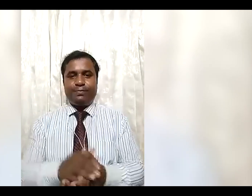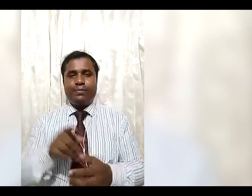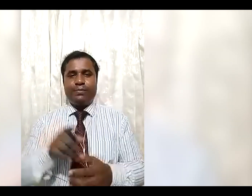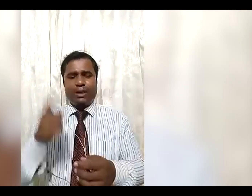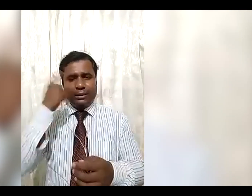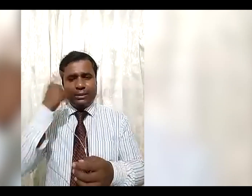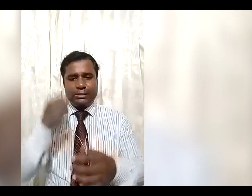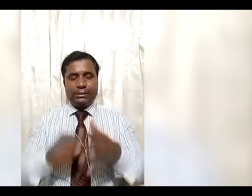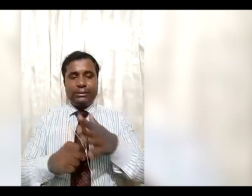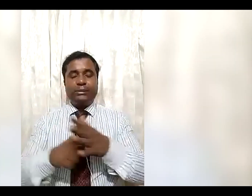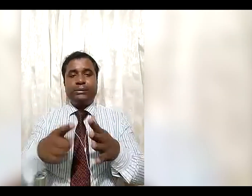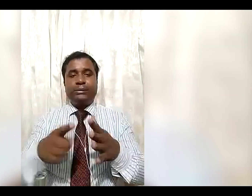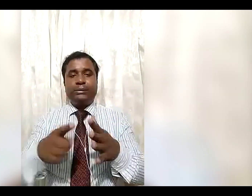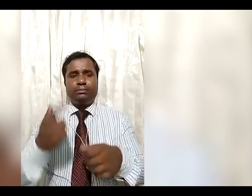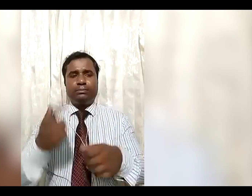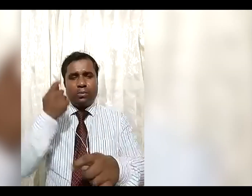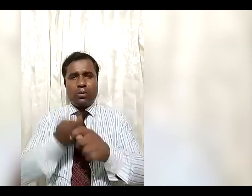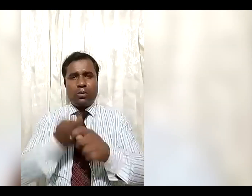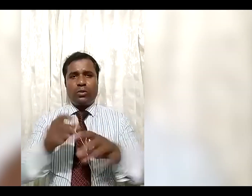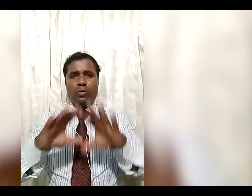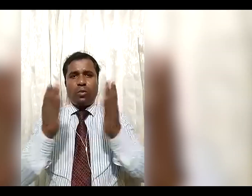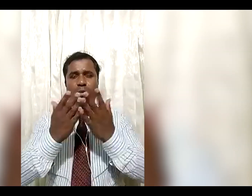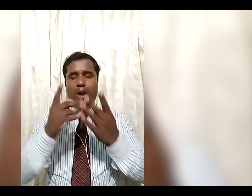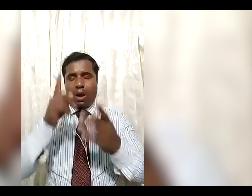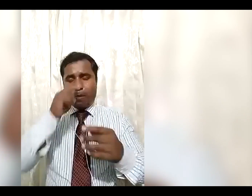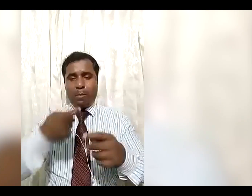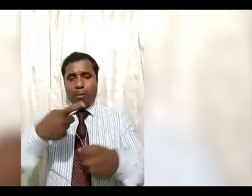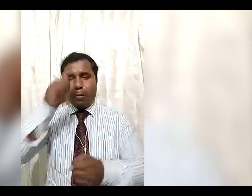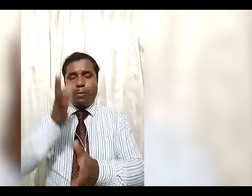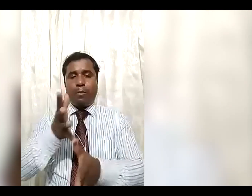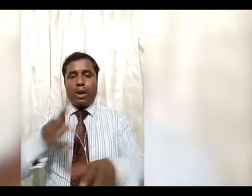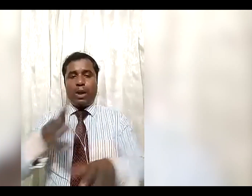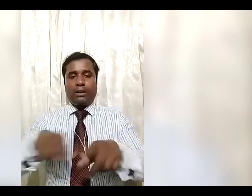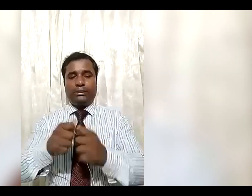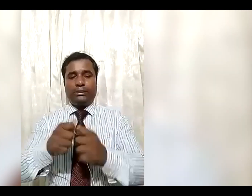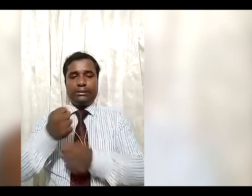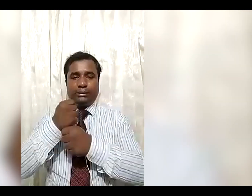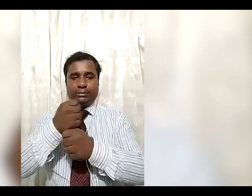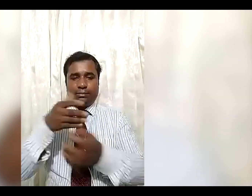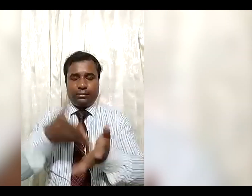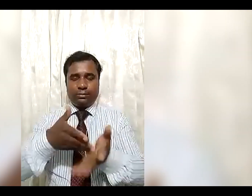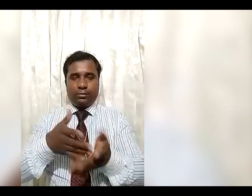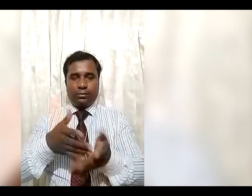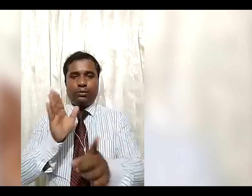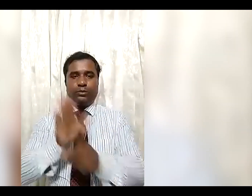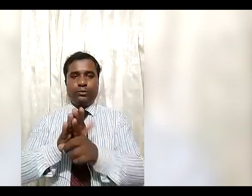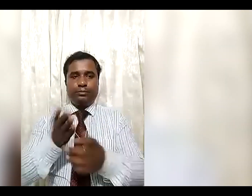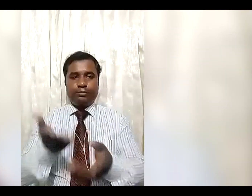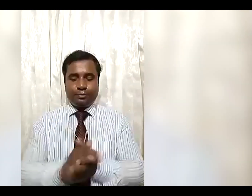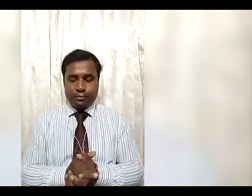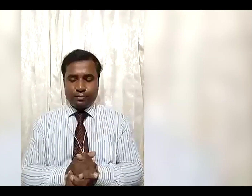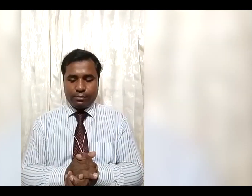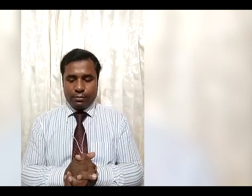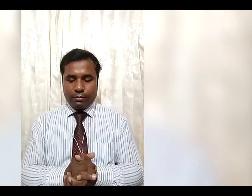additional amendments included the elimination of slavery. I mentioned the right of women to vote, the recognition of the